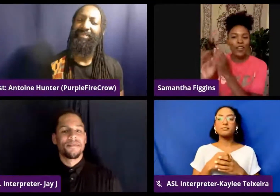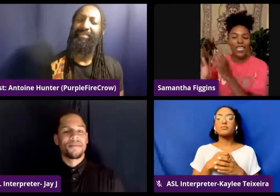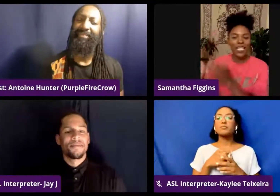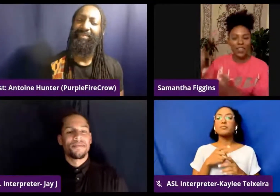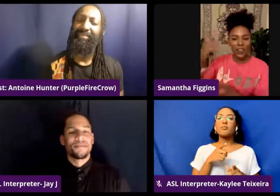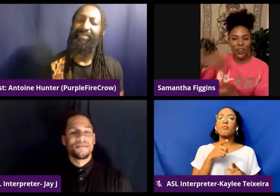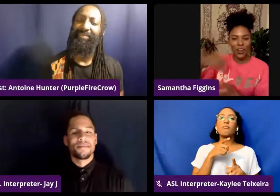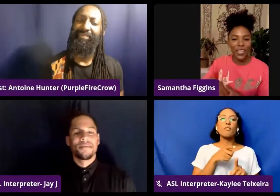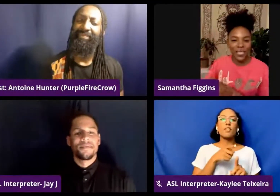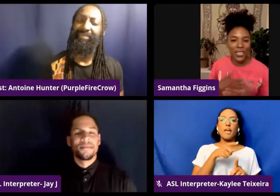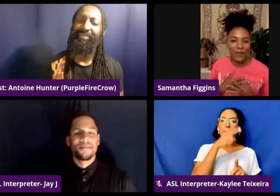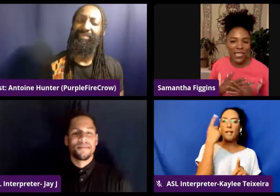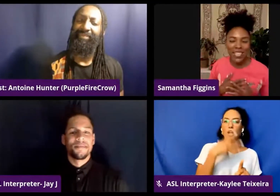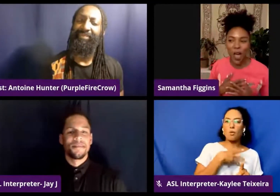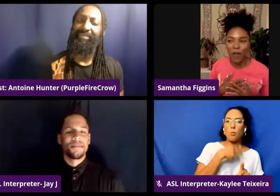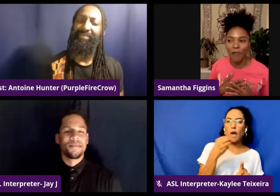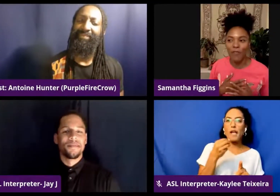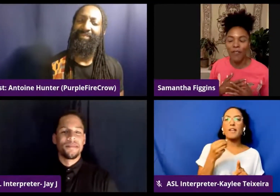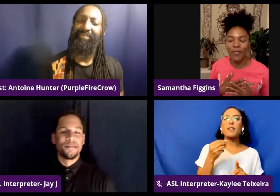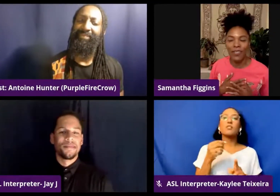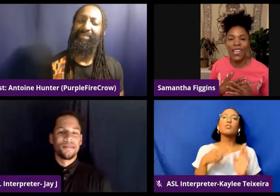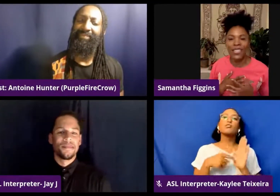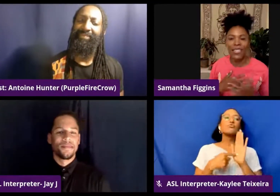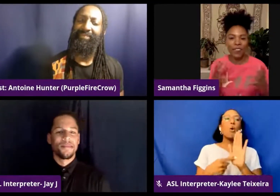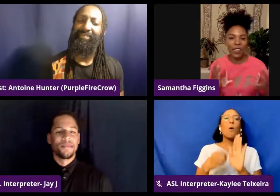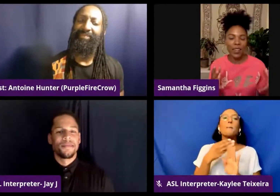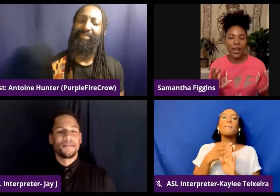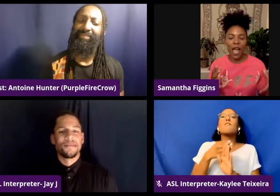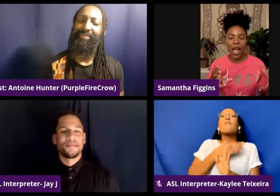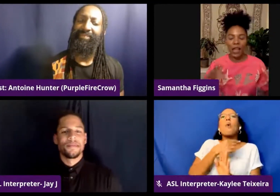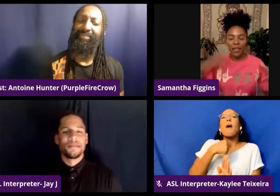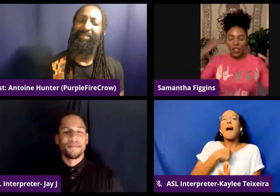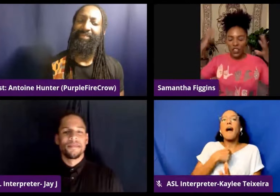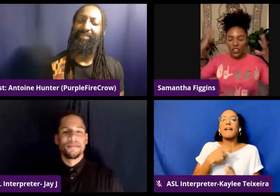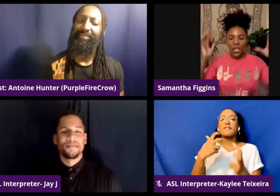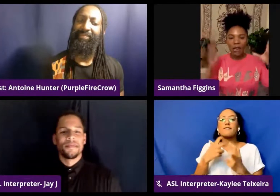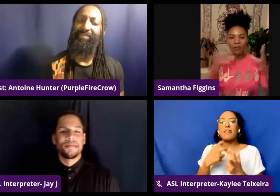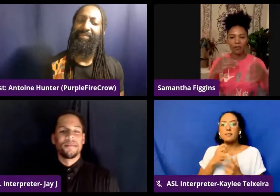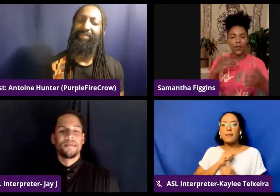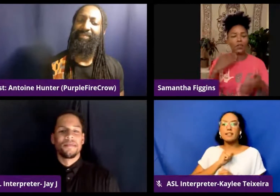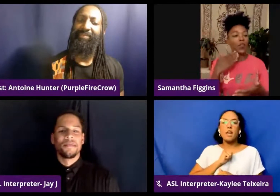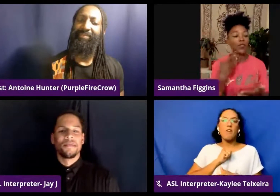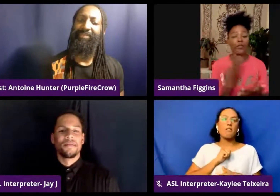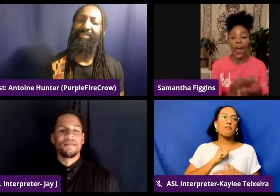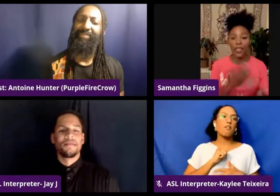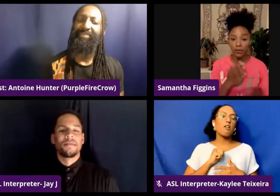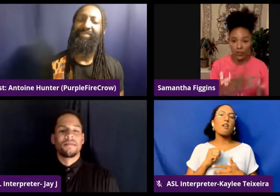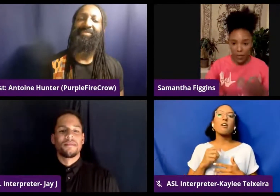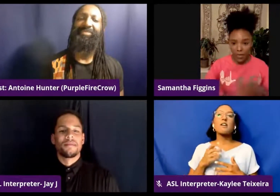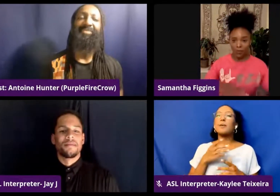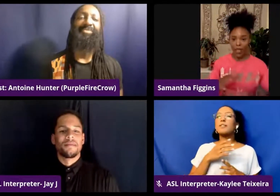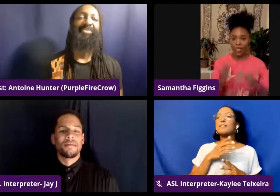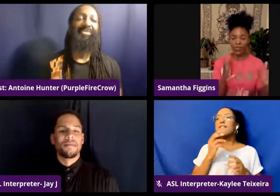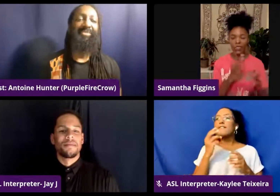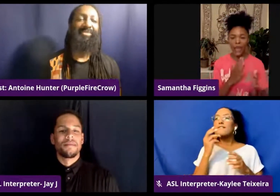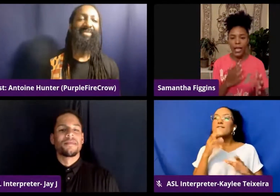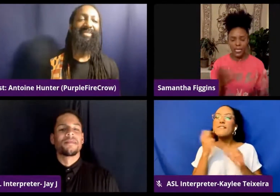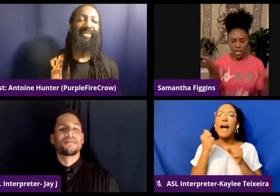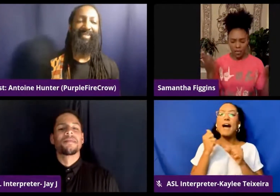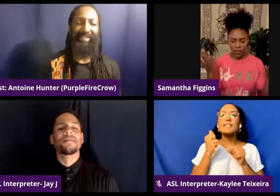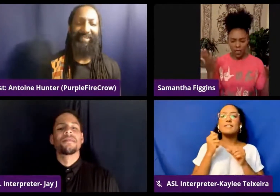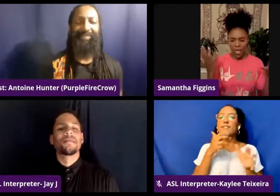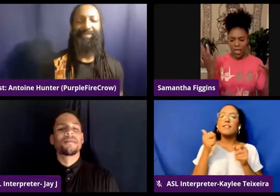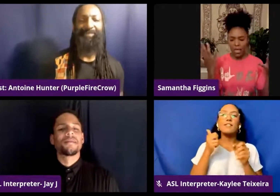before I really started investing in myself. That's the feeling that I had. Just it was very fast movement, fast,